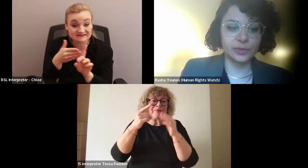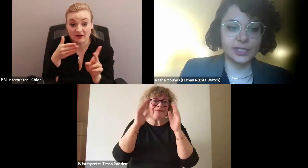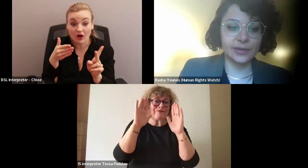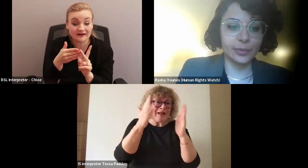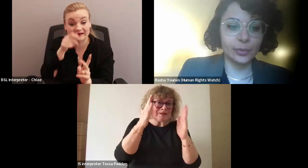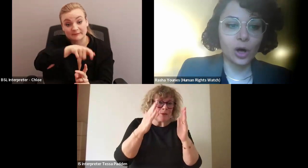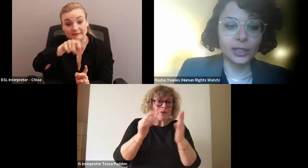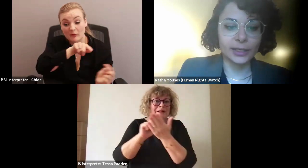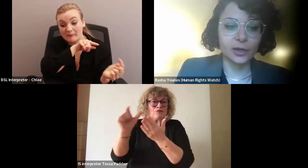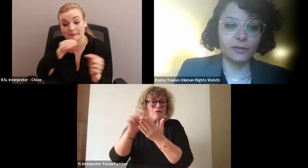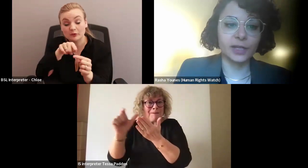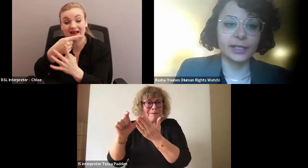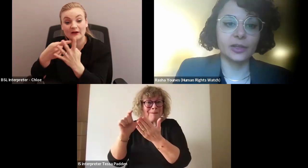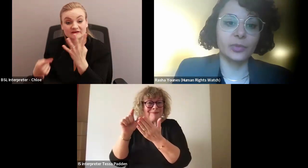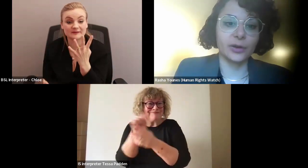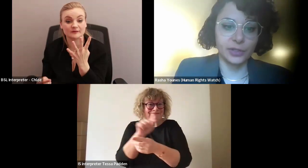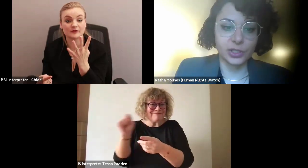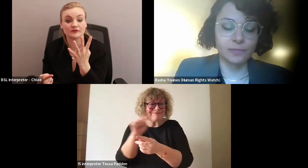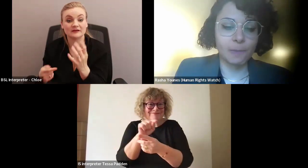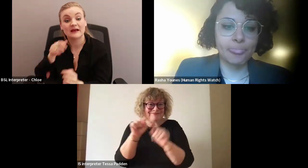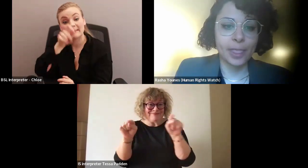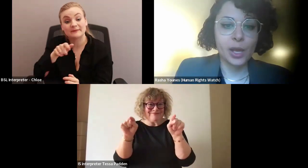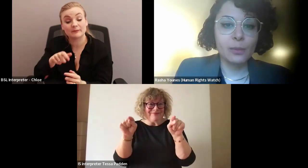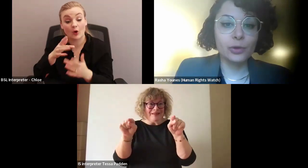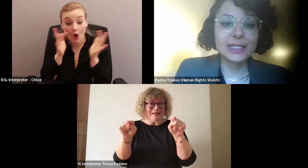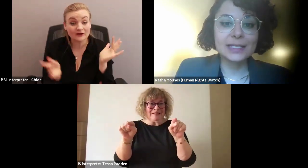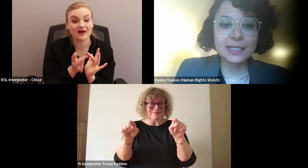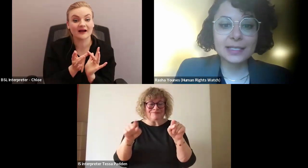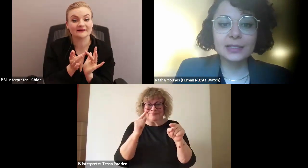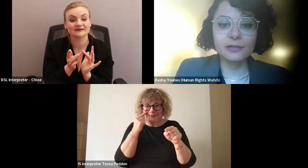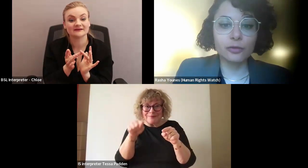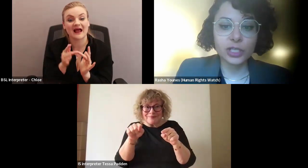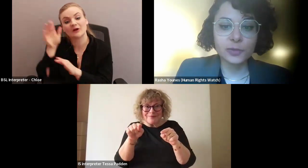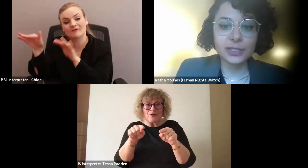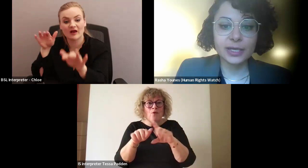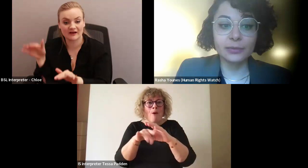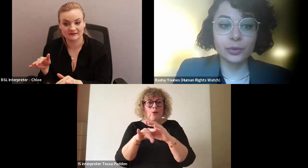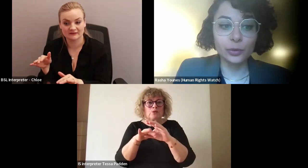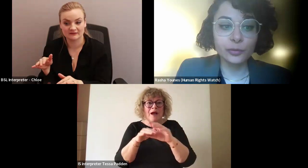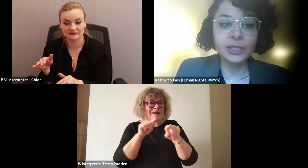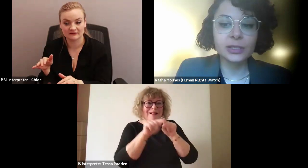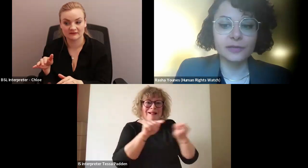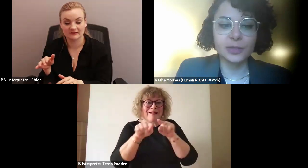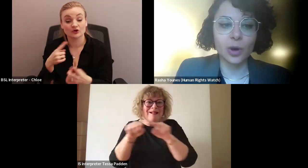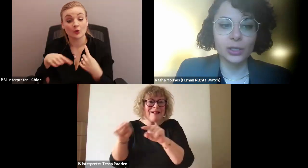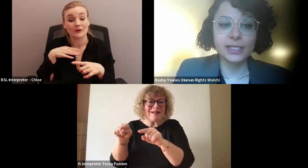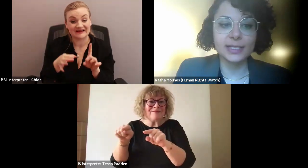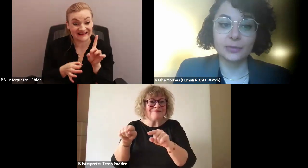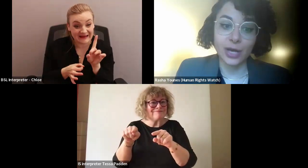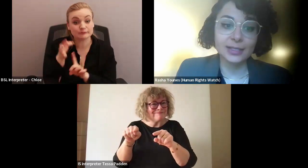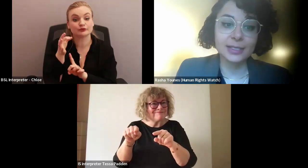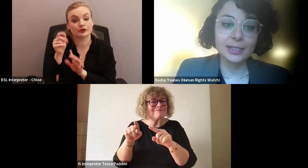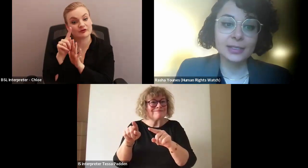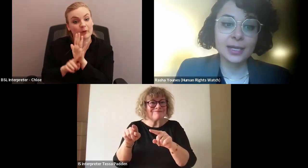of LGBT people online and offline in the MENA region. More consistent enforcement and improvement of its